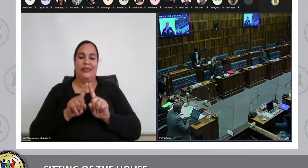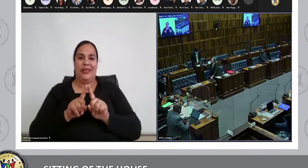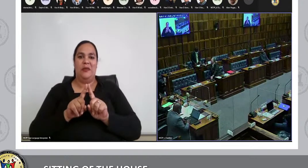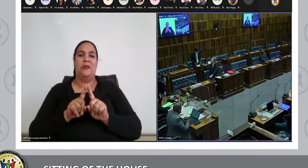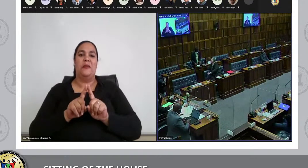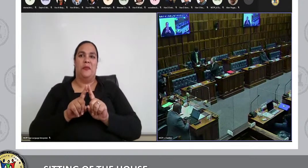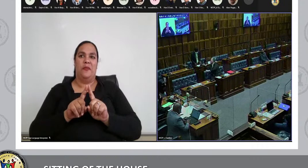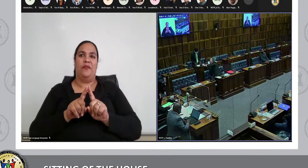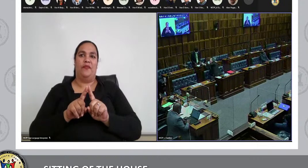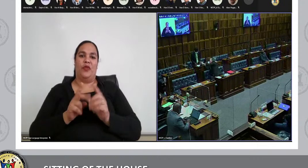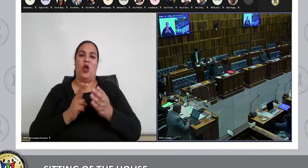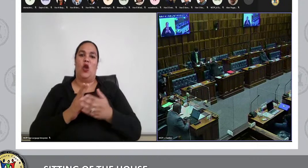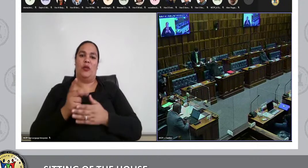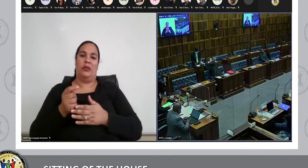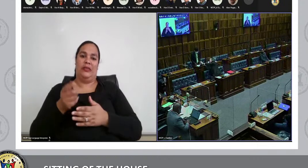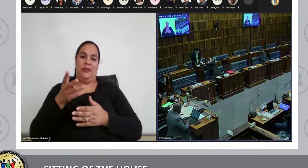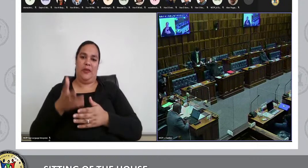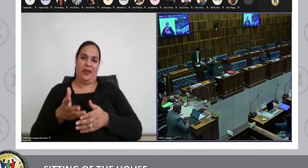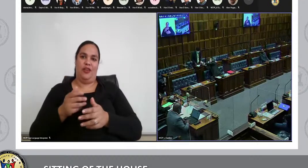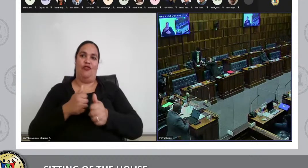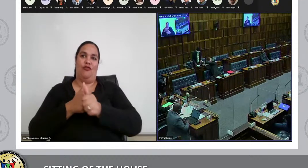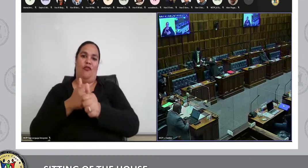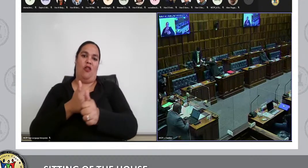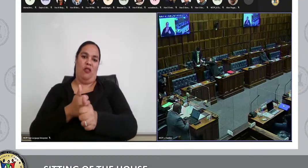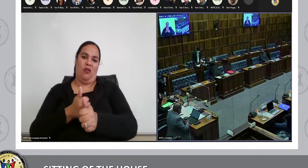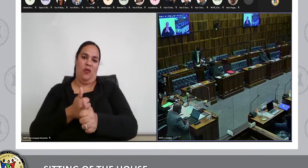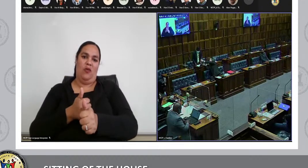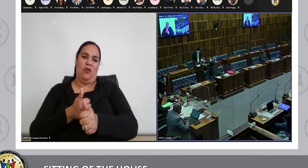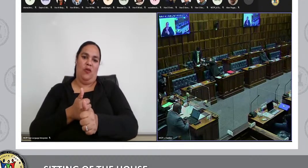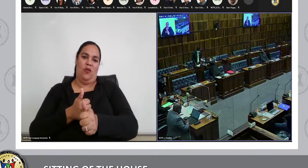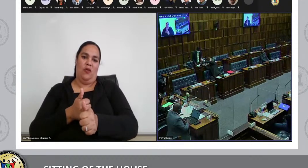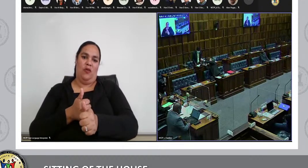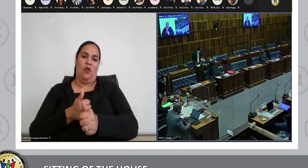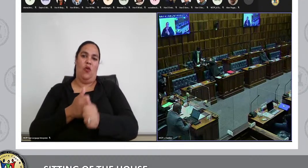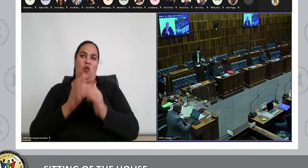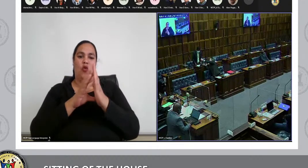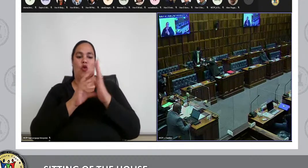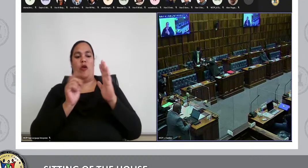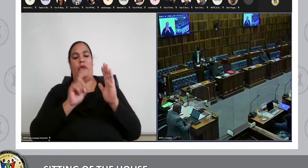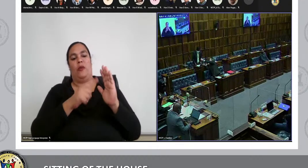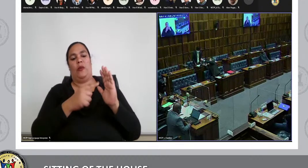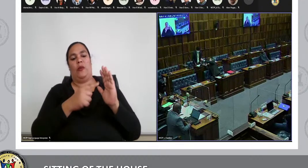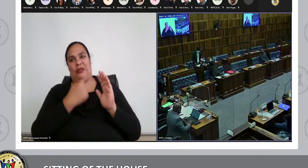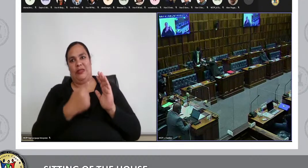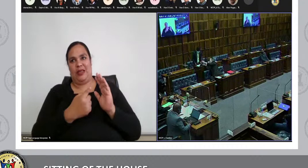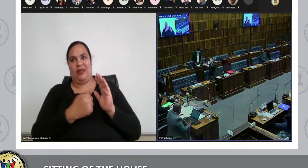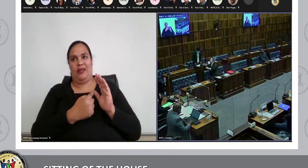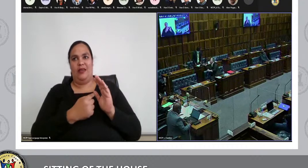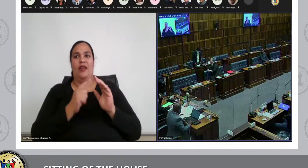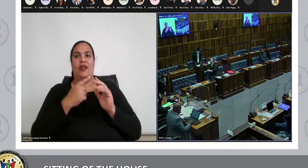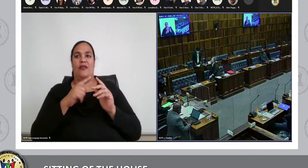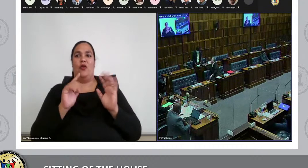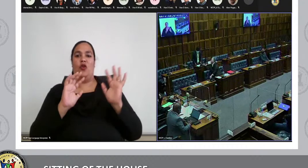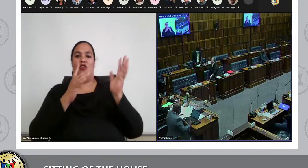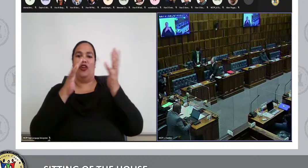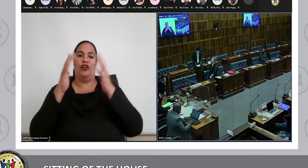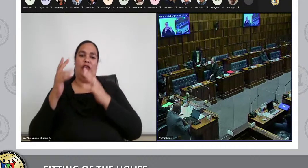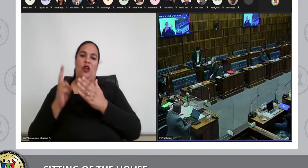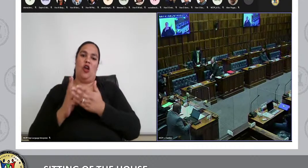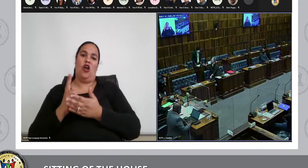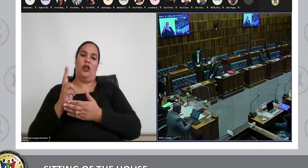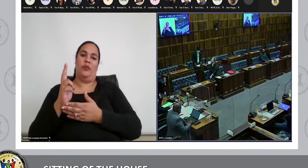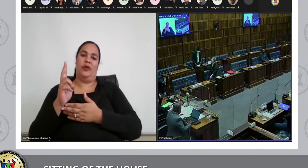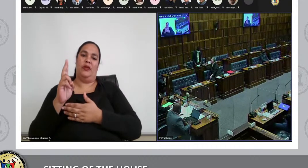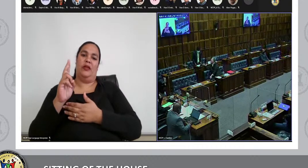Mr. Honorable Speaker, to follow and echo your sentiment in congratulating Honorable